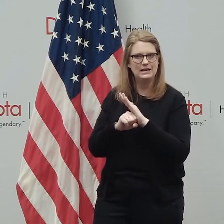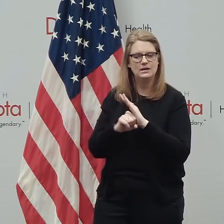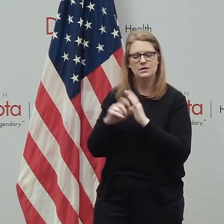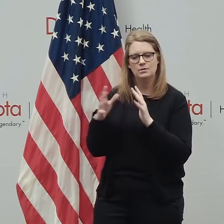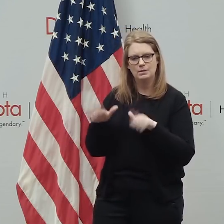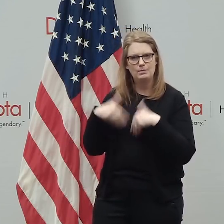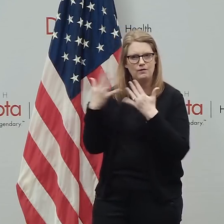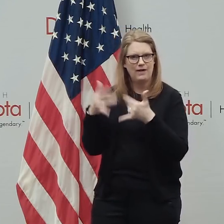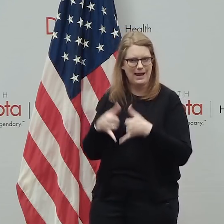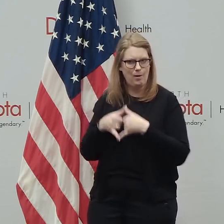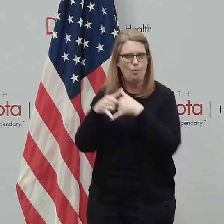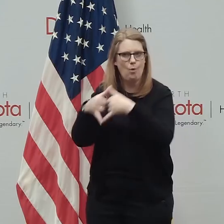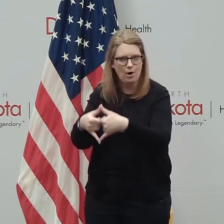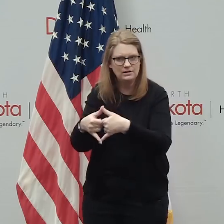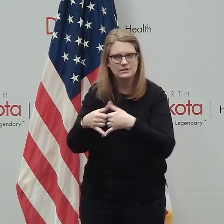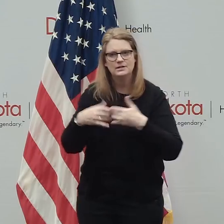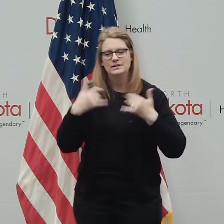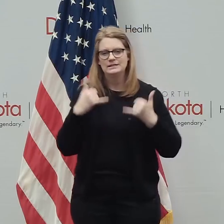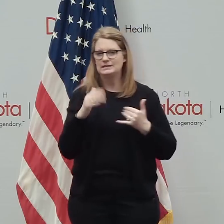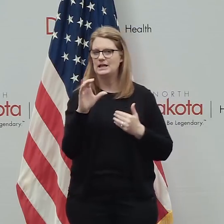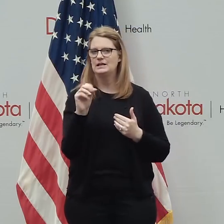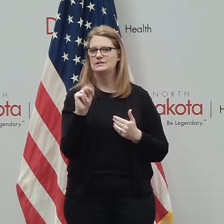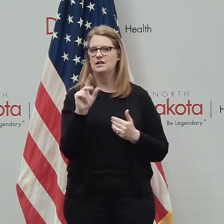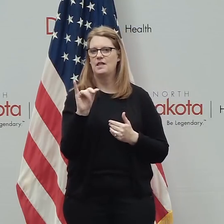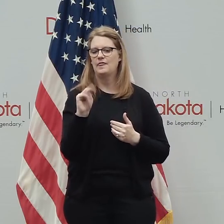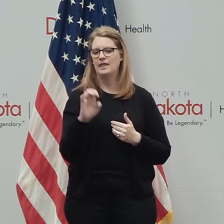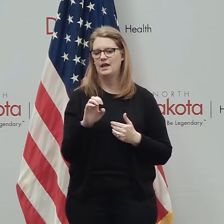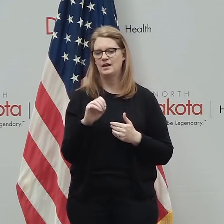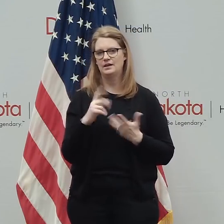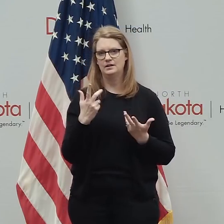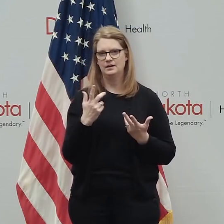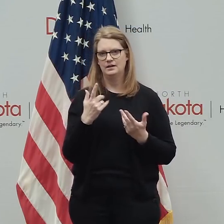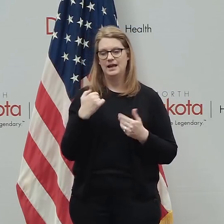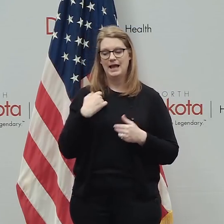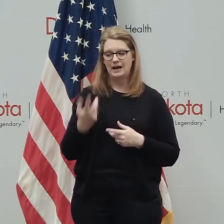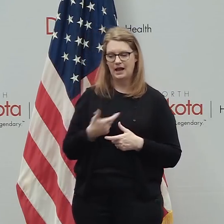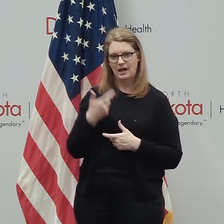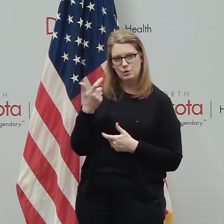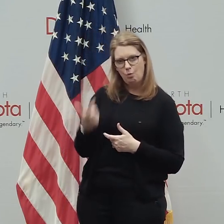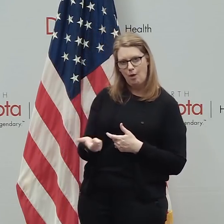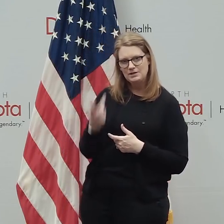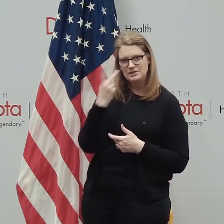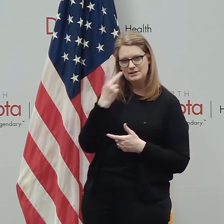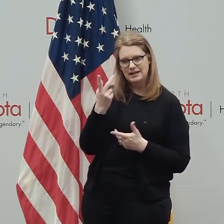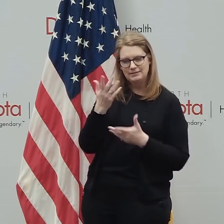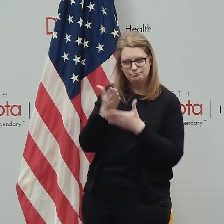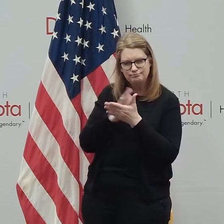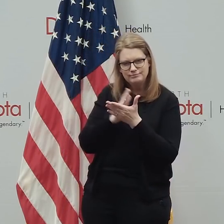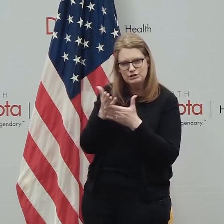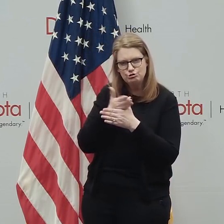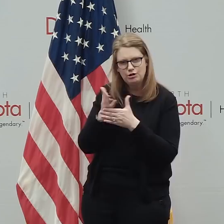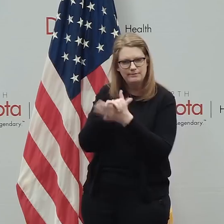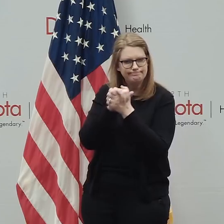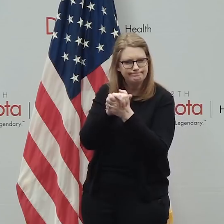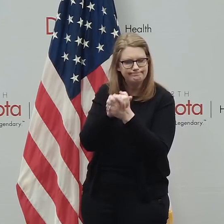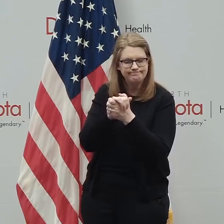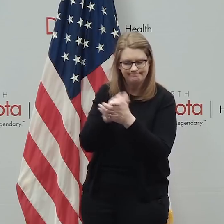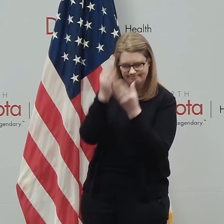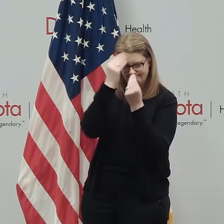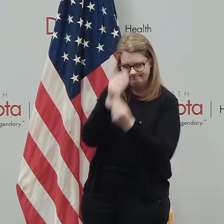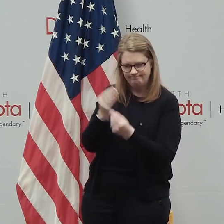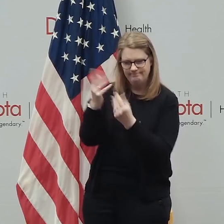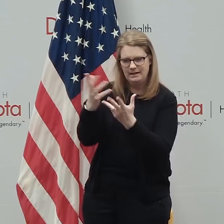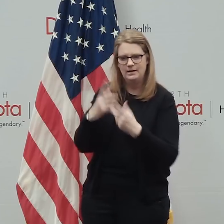out awards, but we were able to do it online today. I had a chance to drop into that video conference and share my congratulations. But we